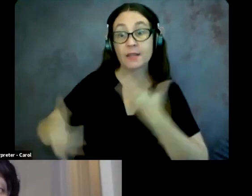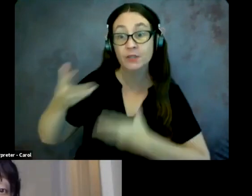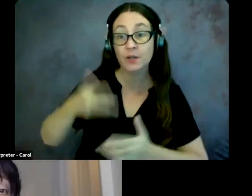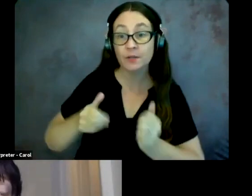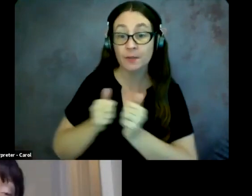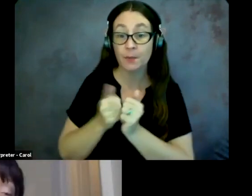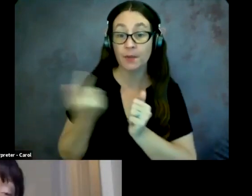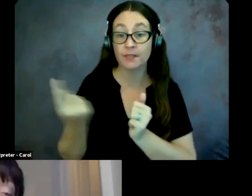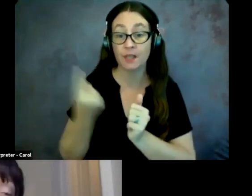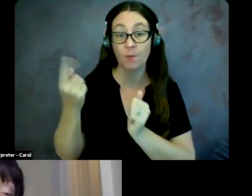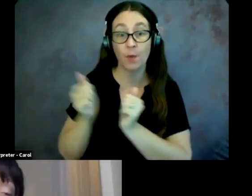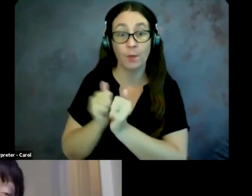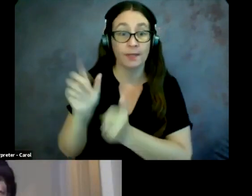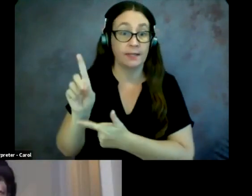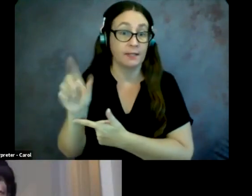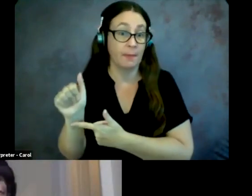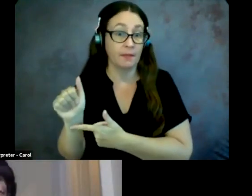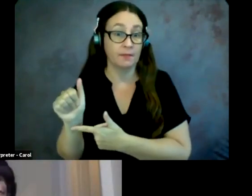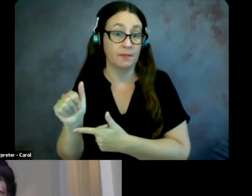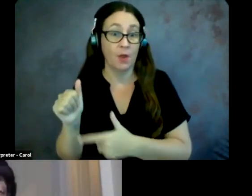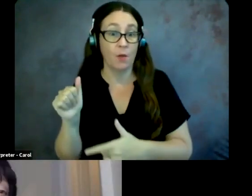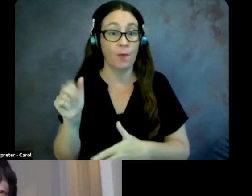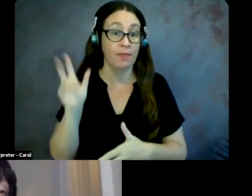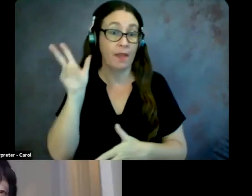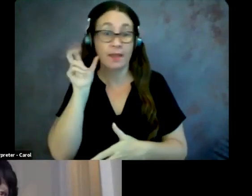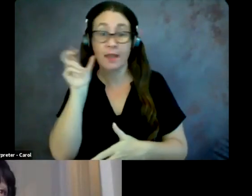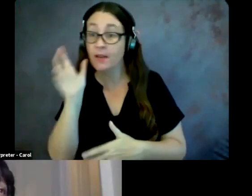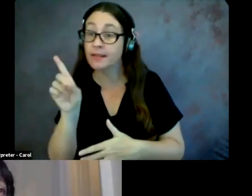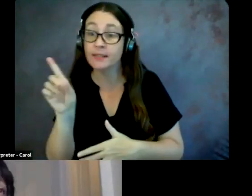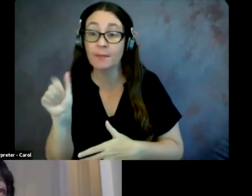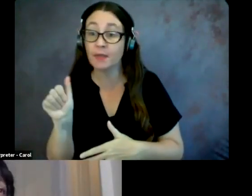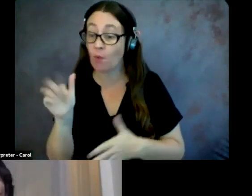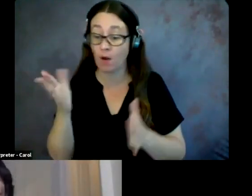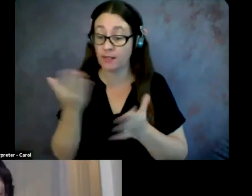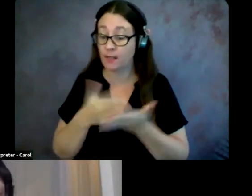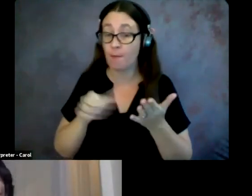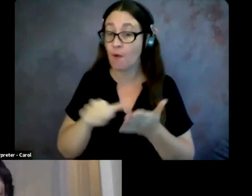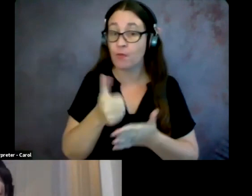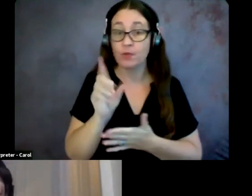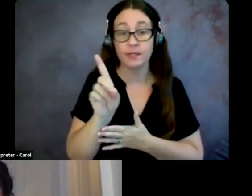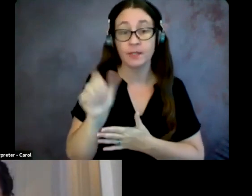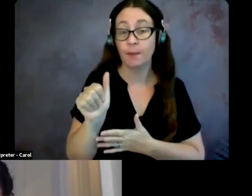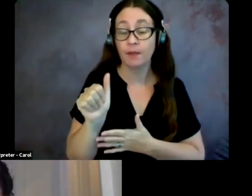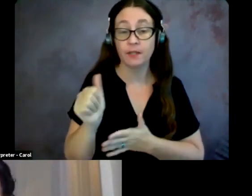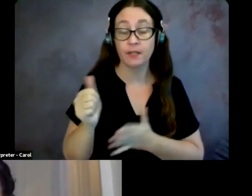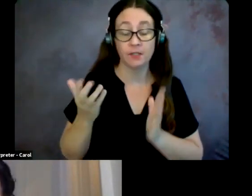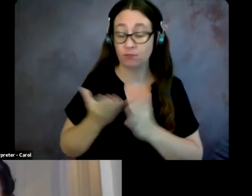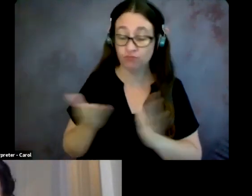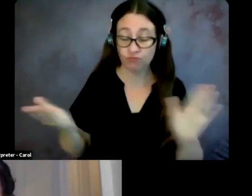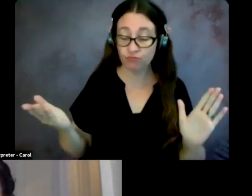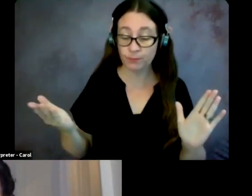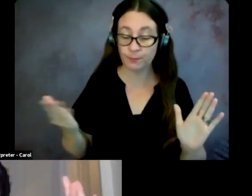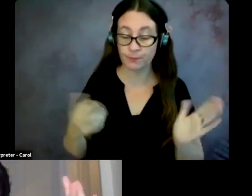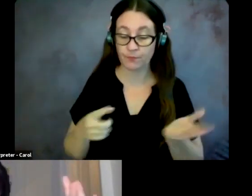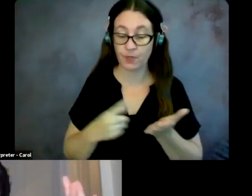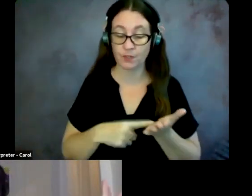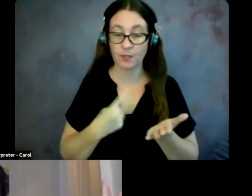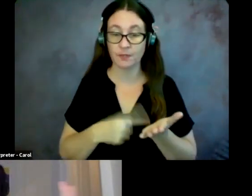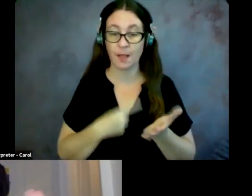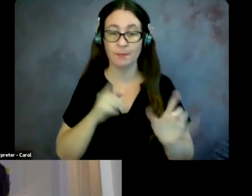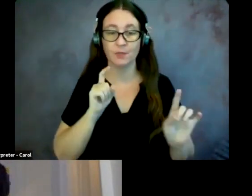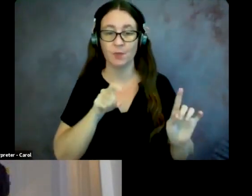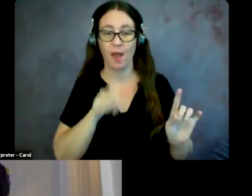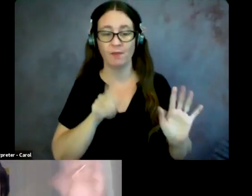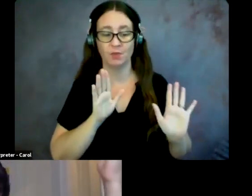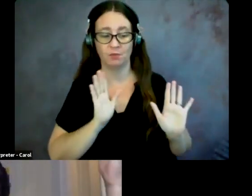a disability, with a hearing disability, or just with a disability in general. Mm-hmm. So sometimes you just gotta let those